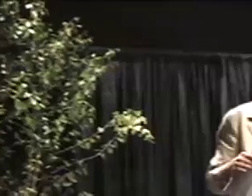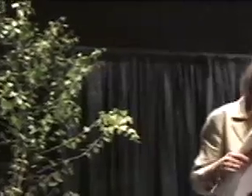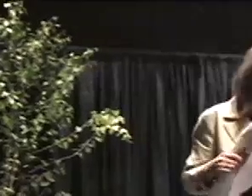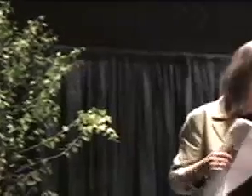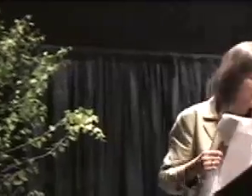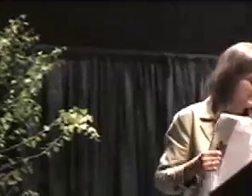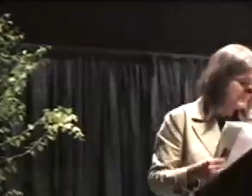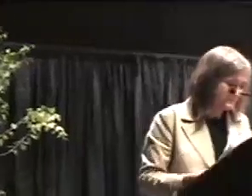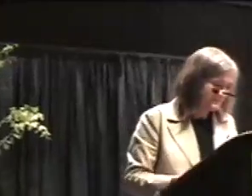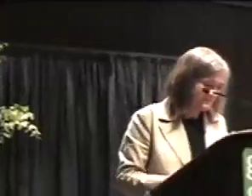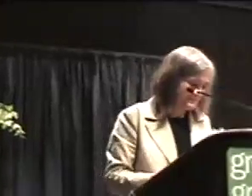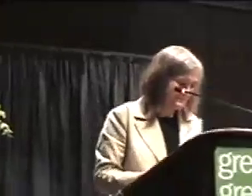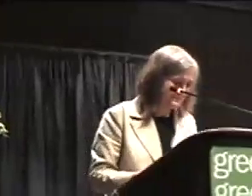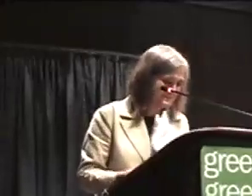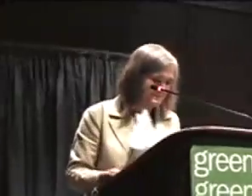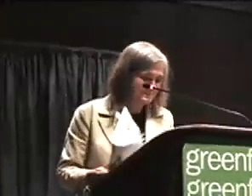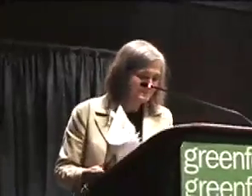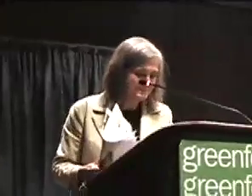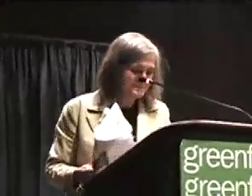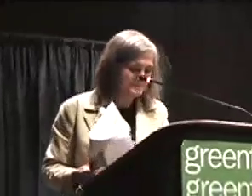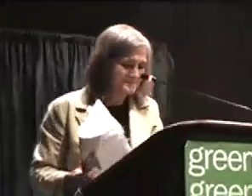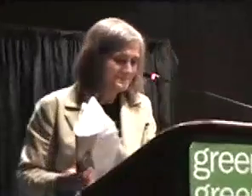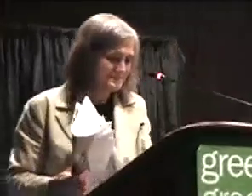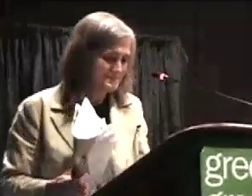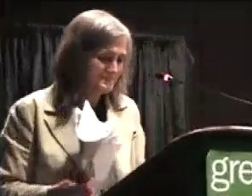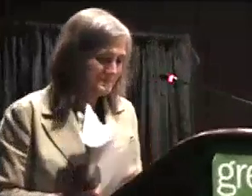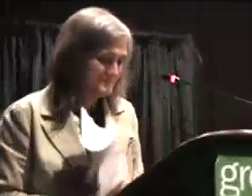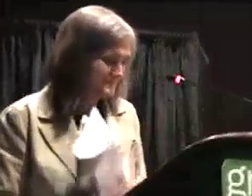Thank you! Thank!wortest